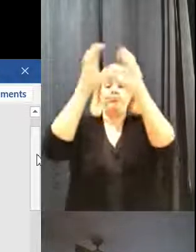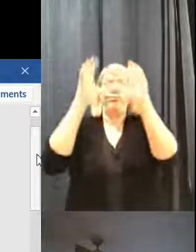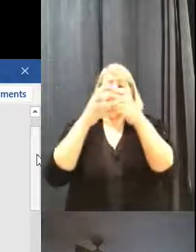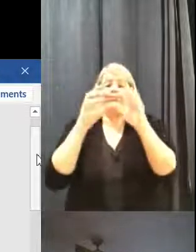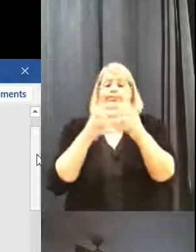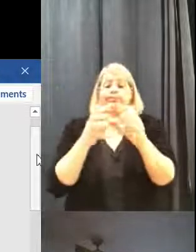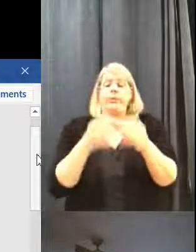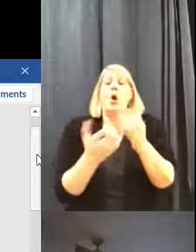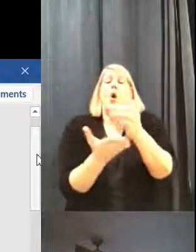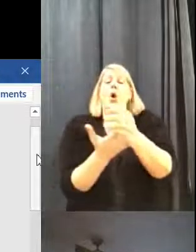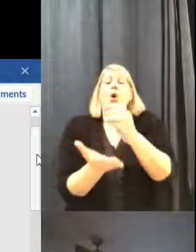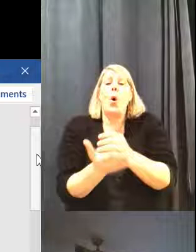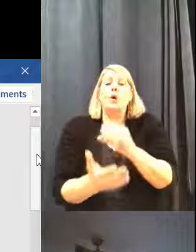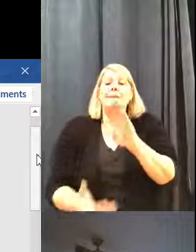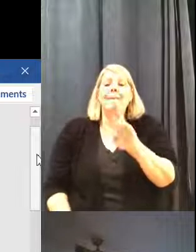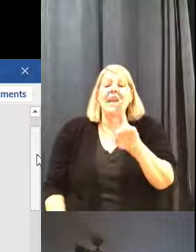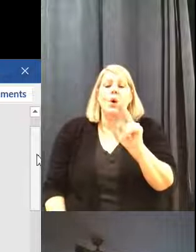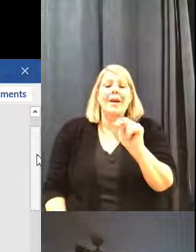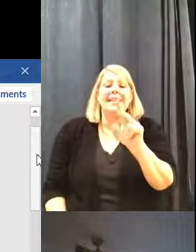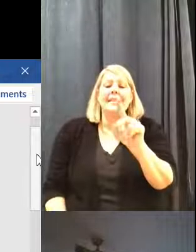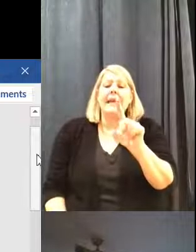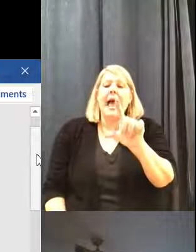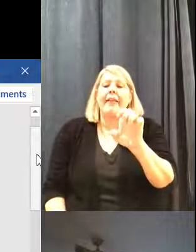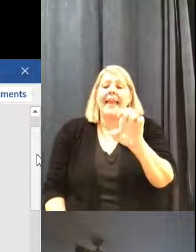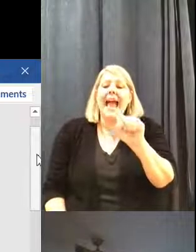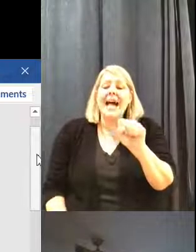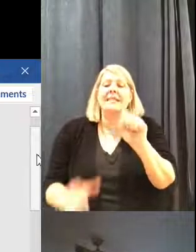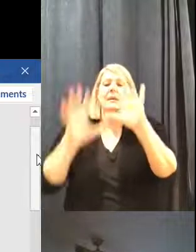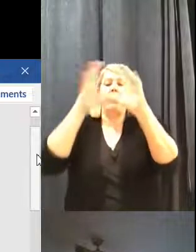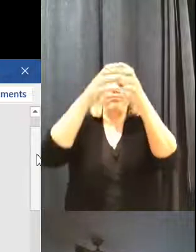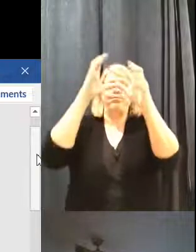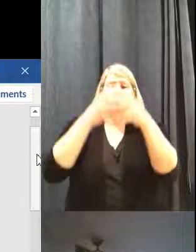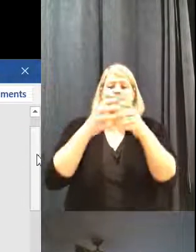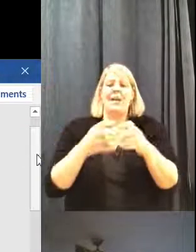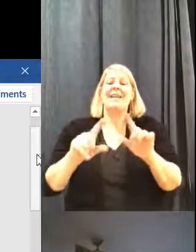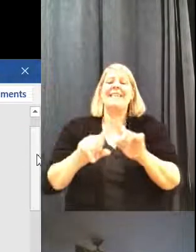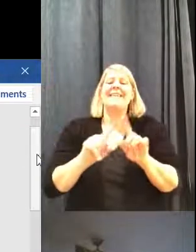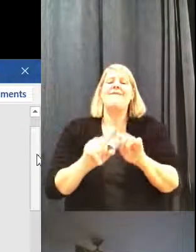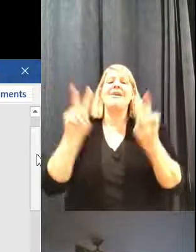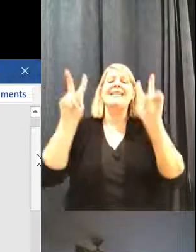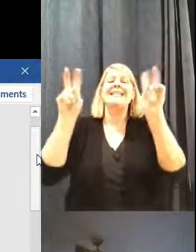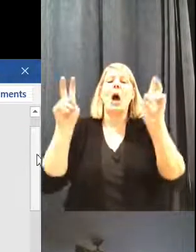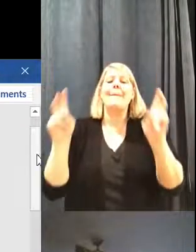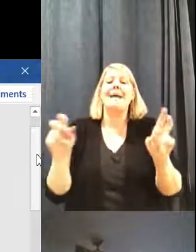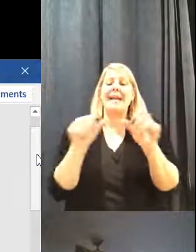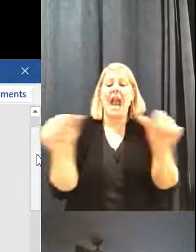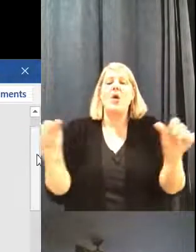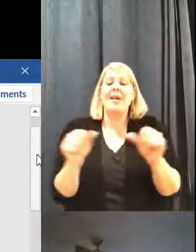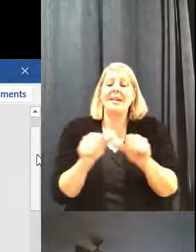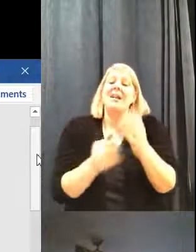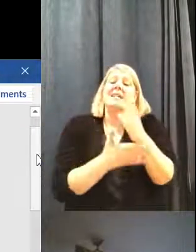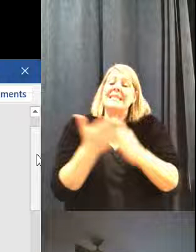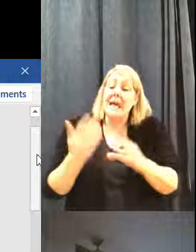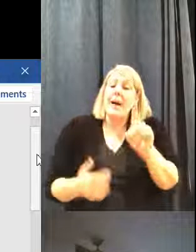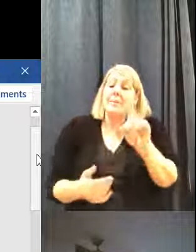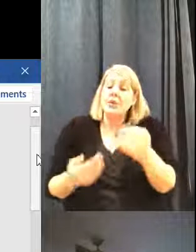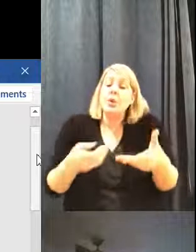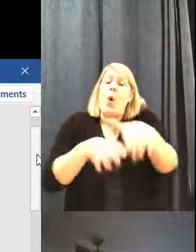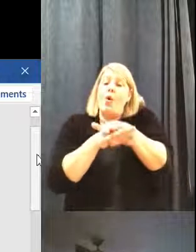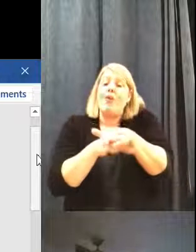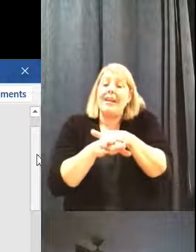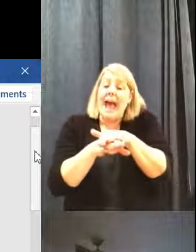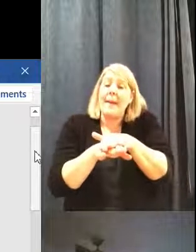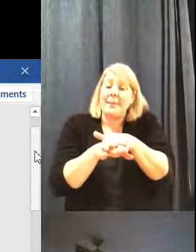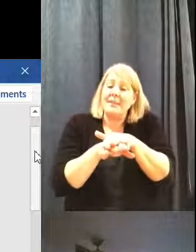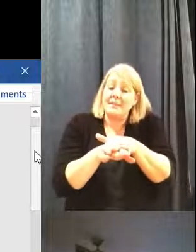we took the courses and grouped them into these different topic areas. There's definitely overlap. Some of the courses would fit under multiple